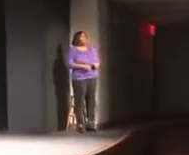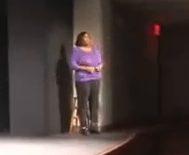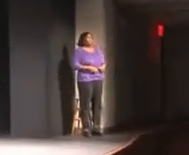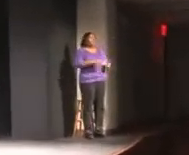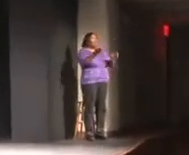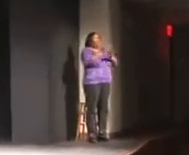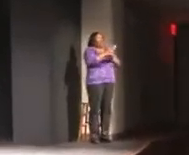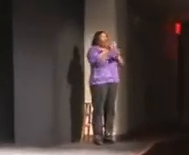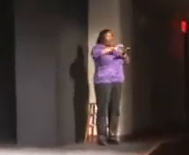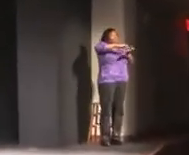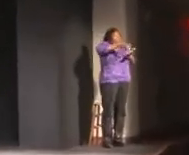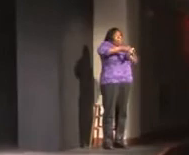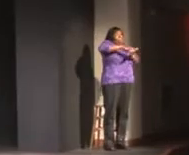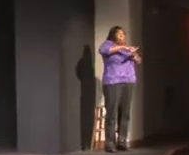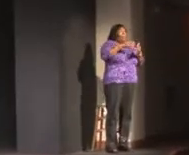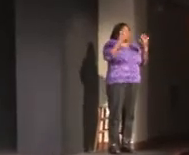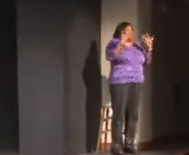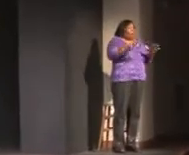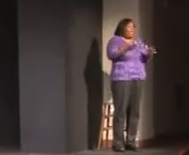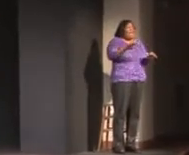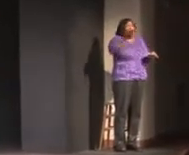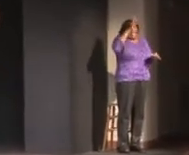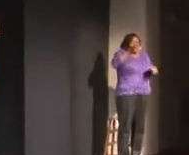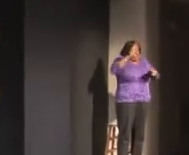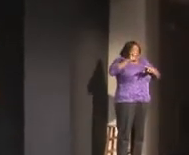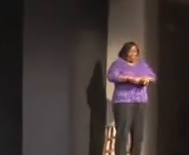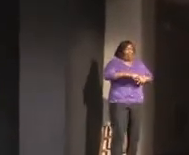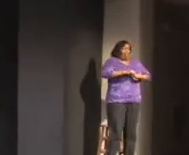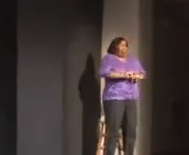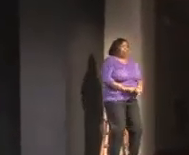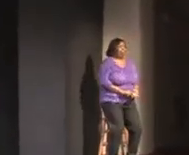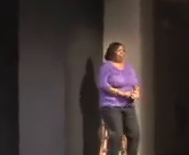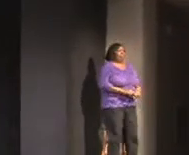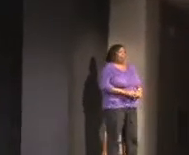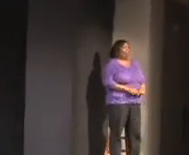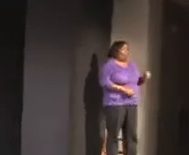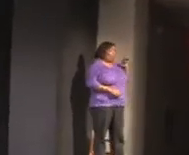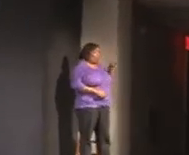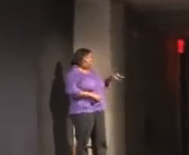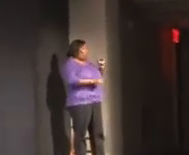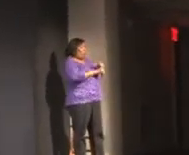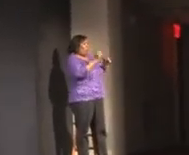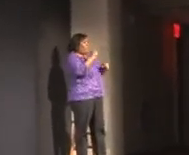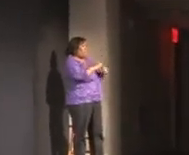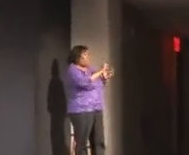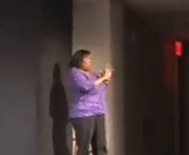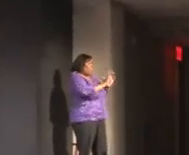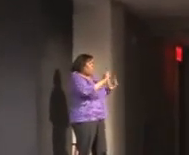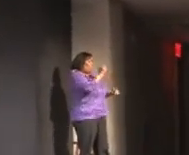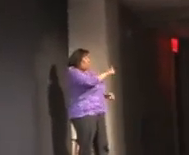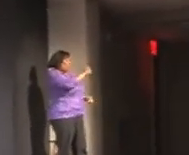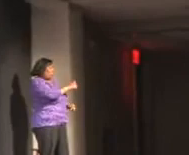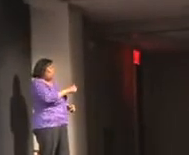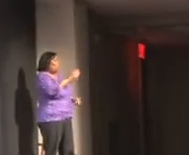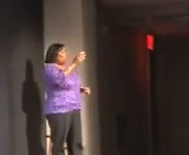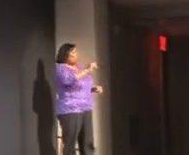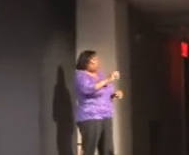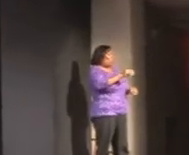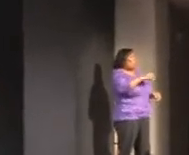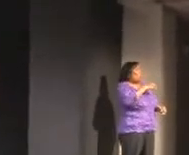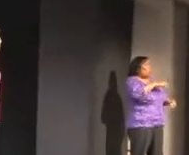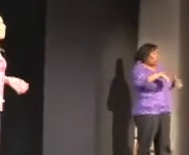Before the biscuits was even mixed, Daddy was at the table. You got to make a sample of yourself so the youngins